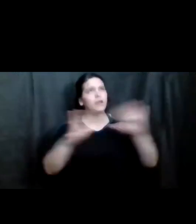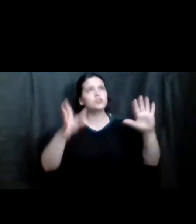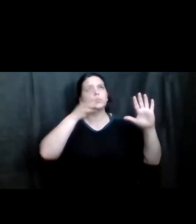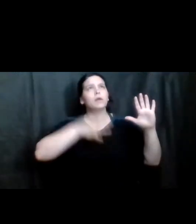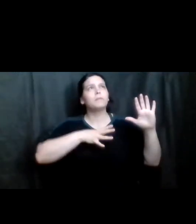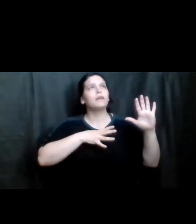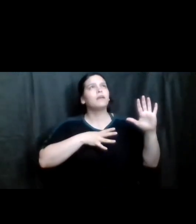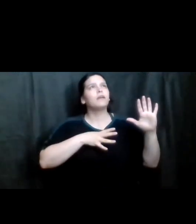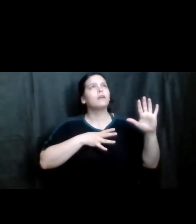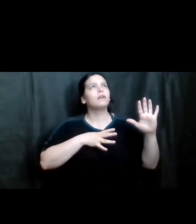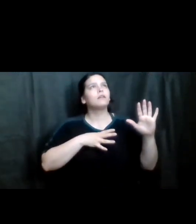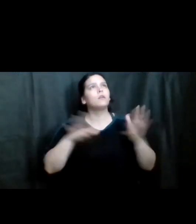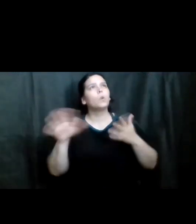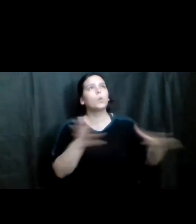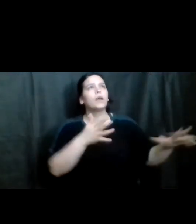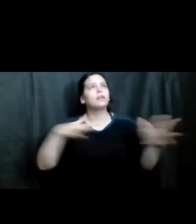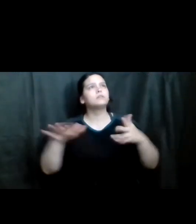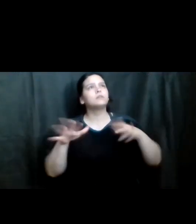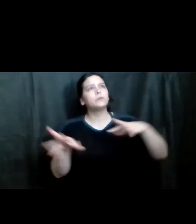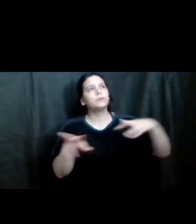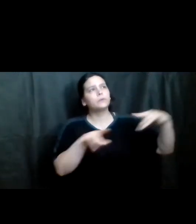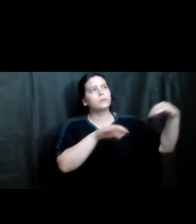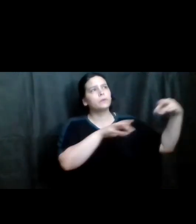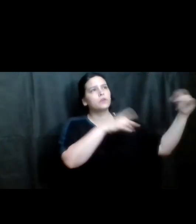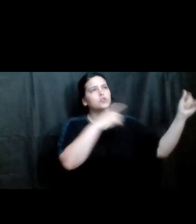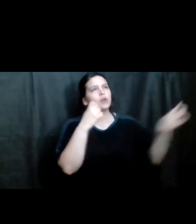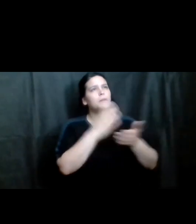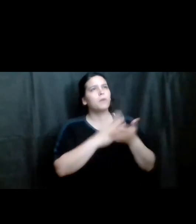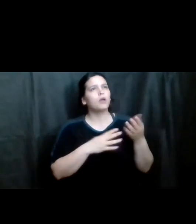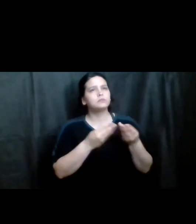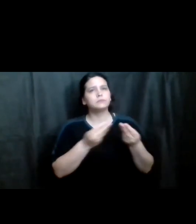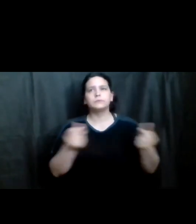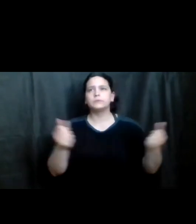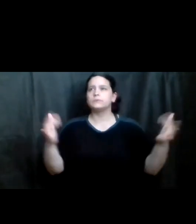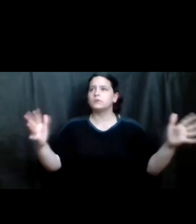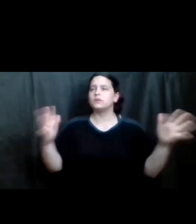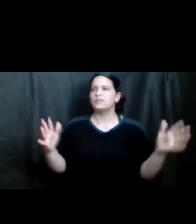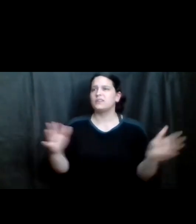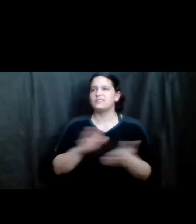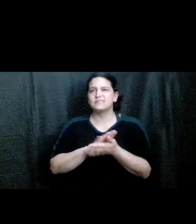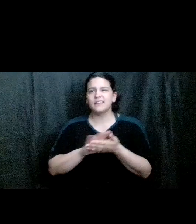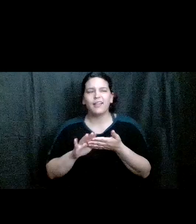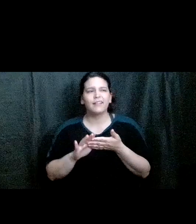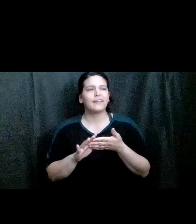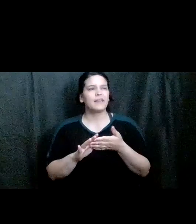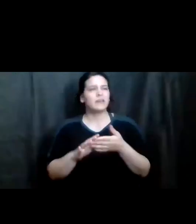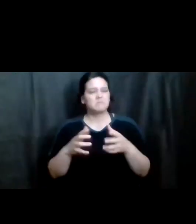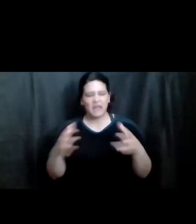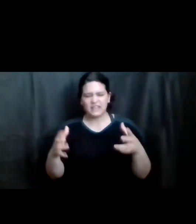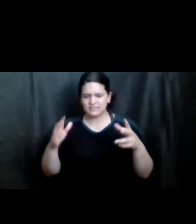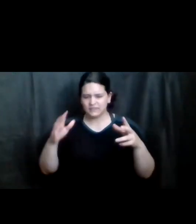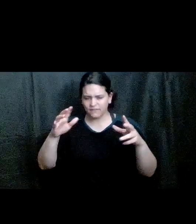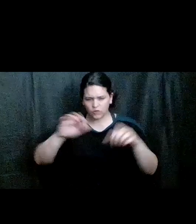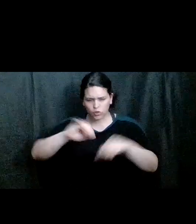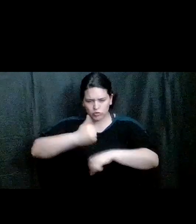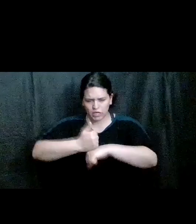away, the seed falling onto a waiting container, delicate masses of creationism, the size of a grain of sand,